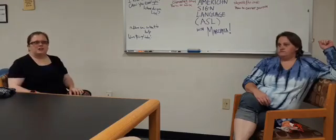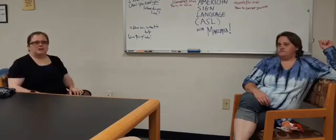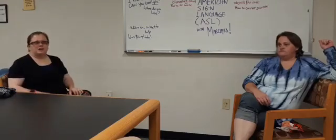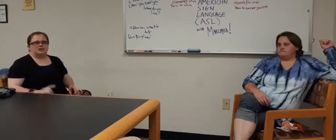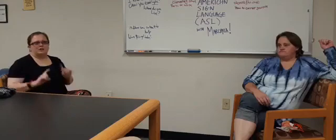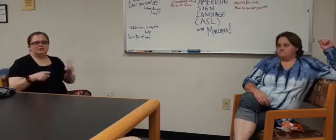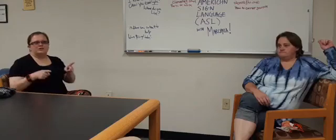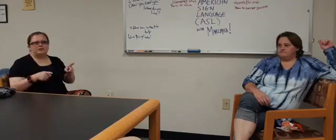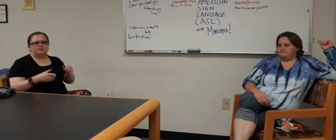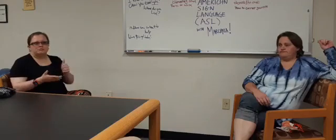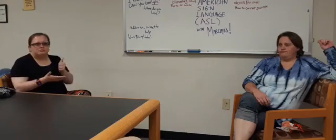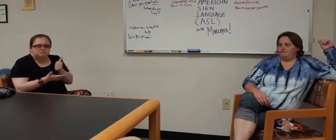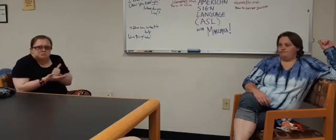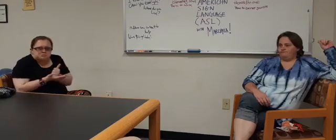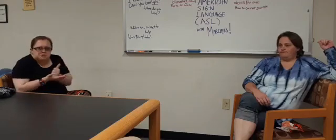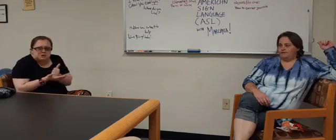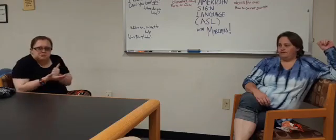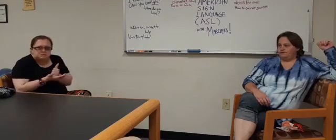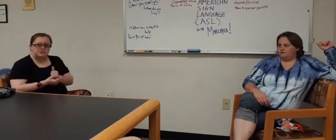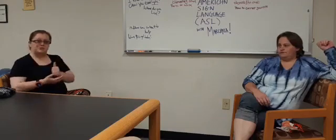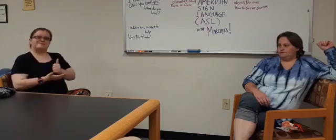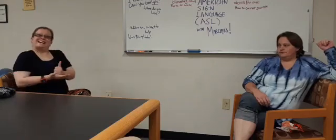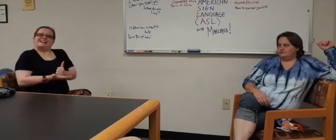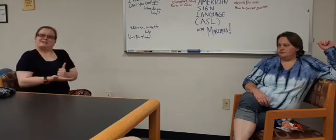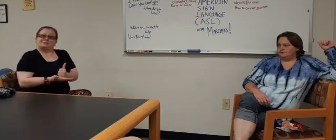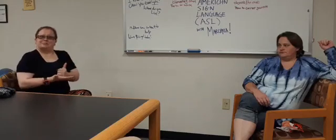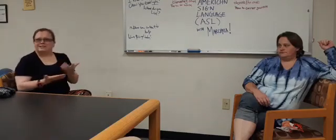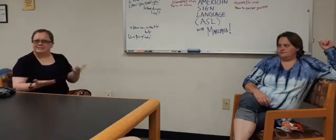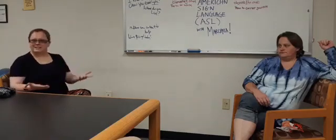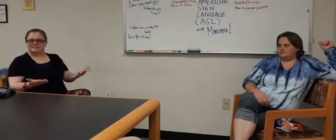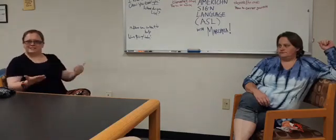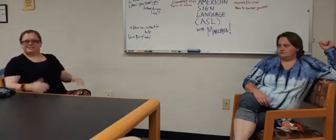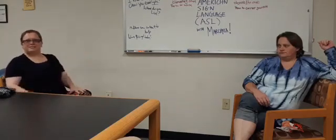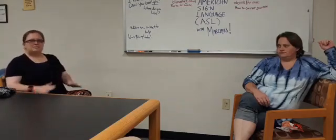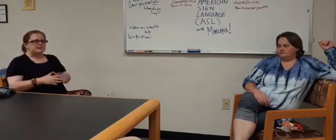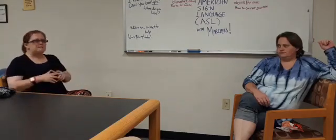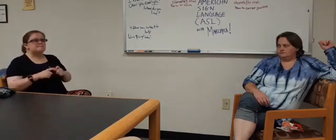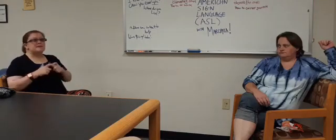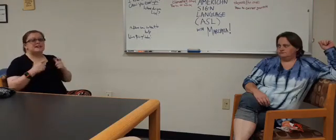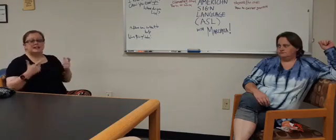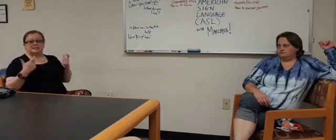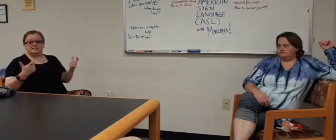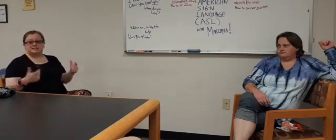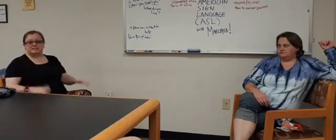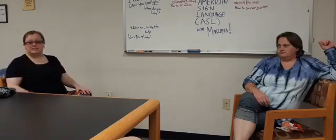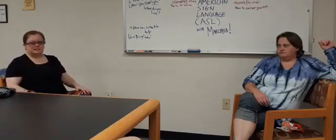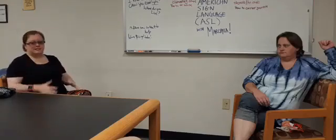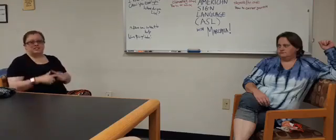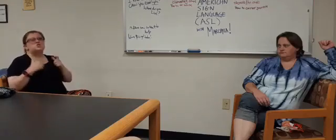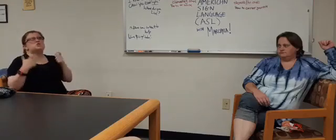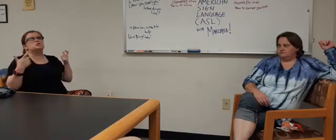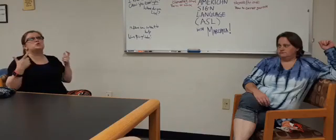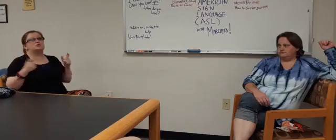It goes from help to help. It's a huge